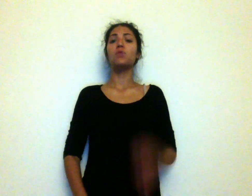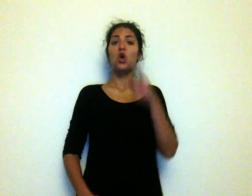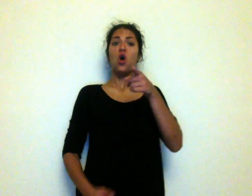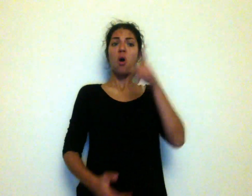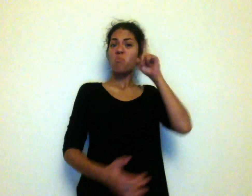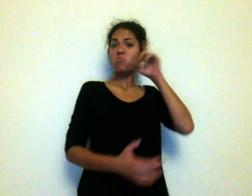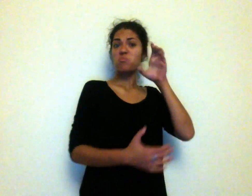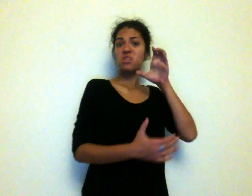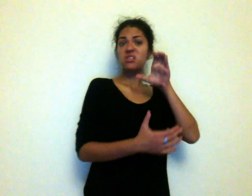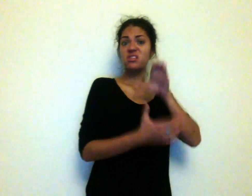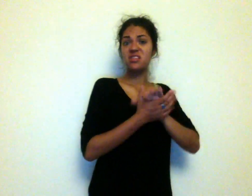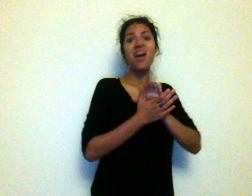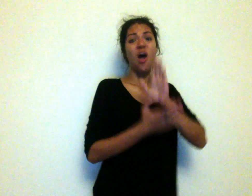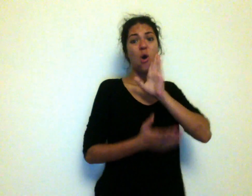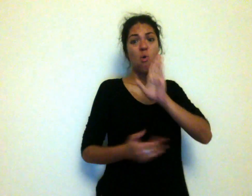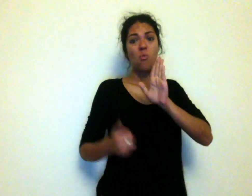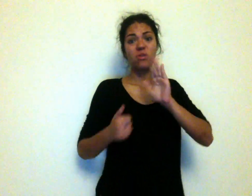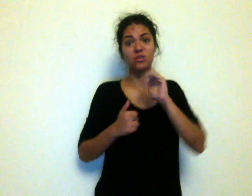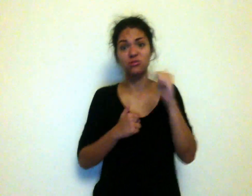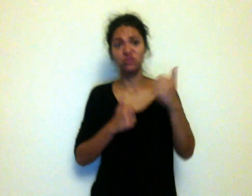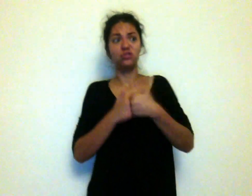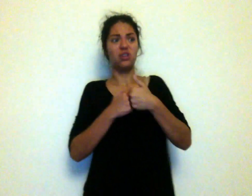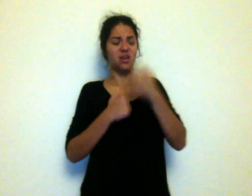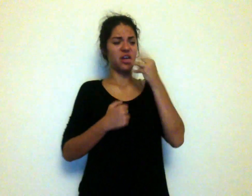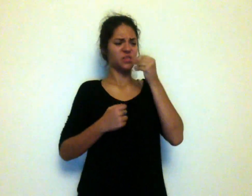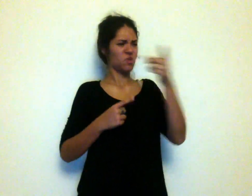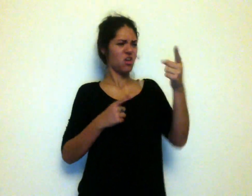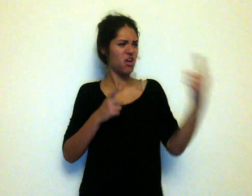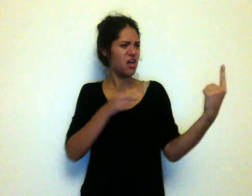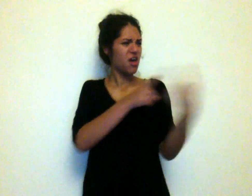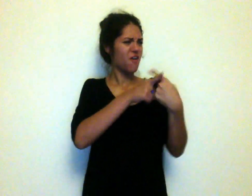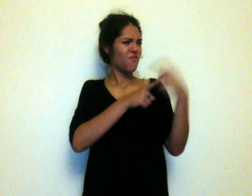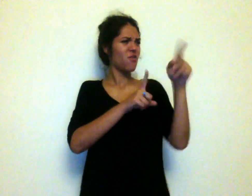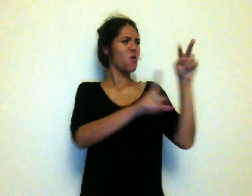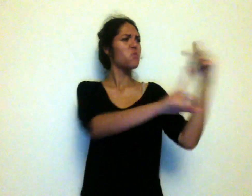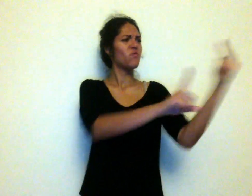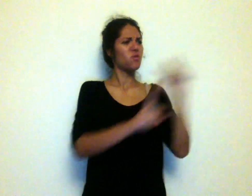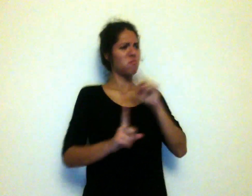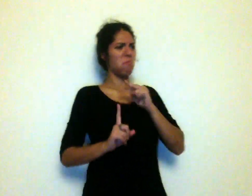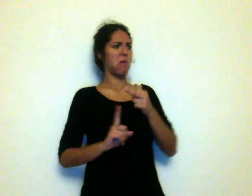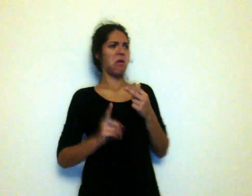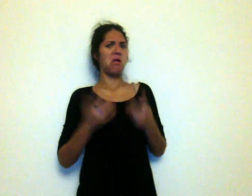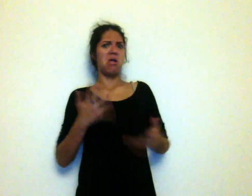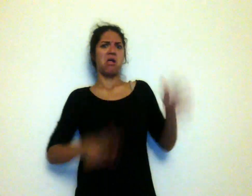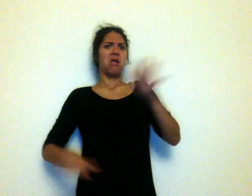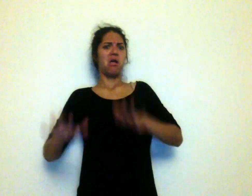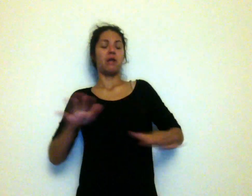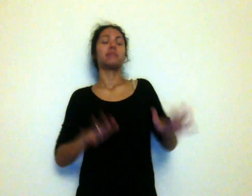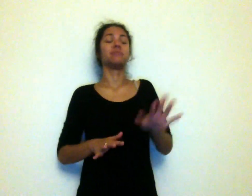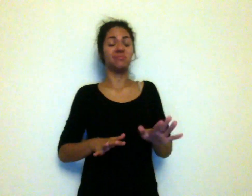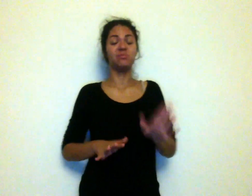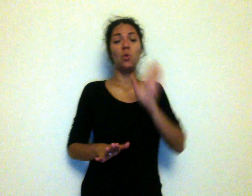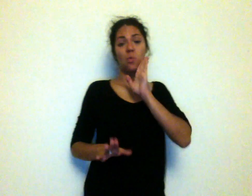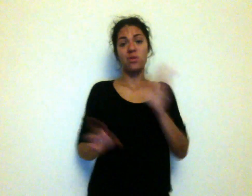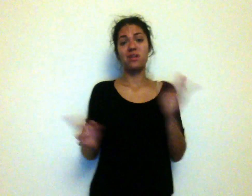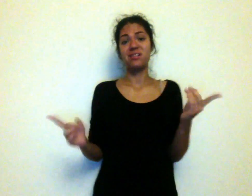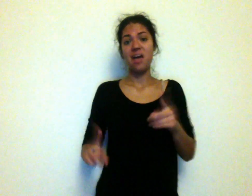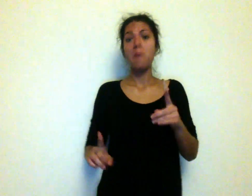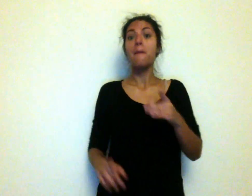going to be some contradictions and challenges that will come along the way. And so when we talk of ourselves as a nation which